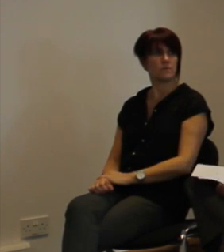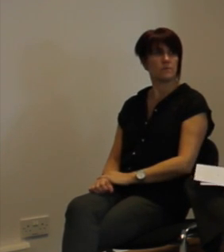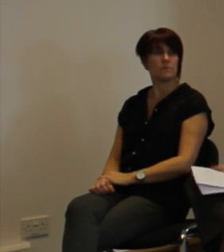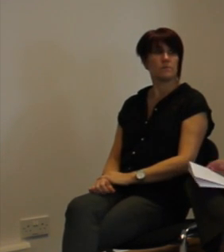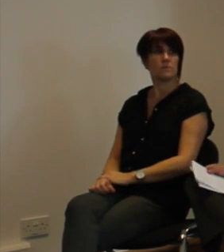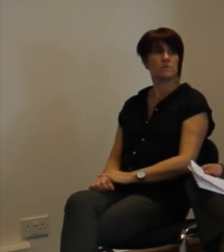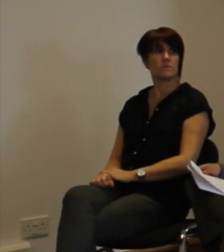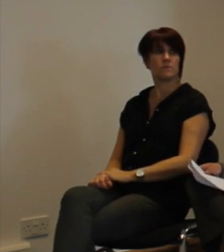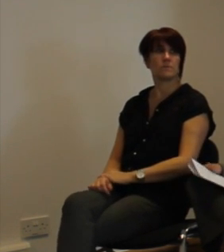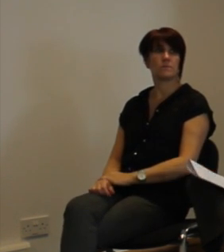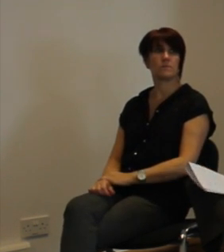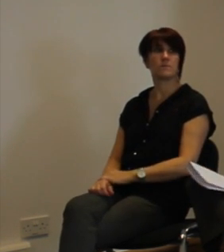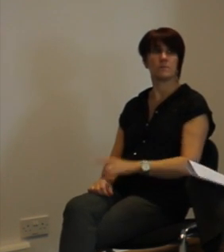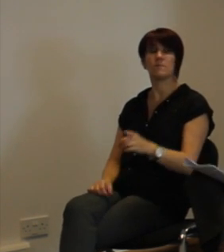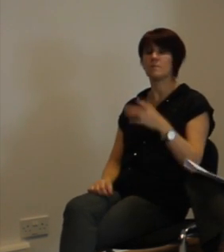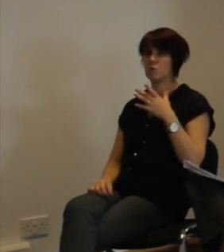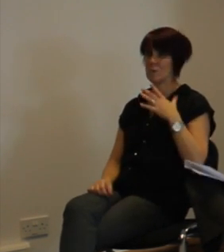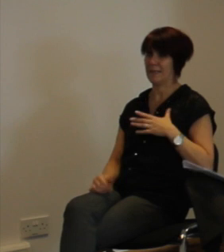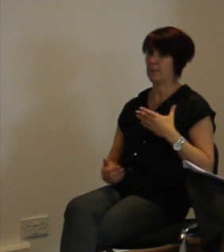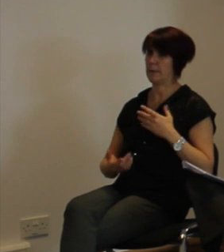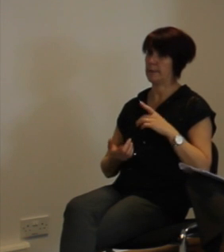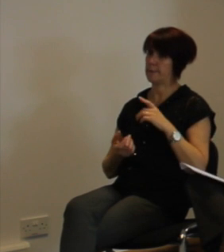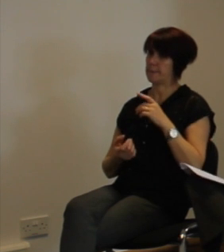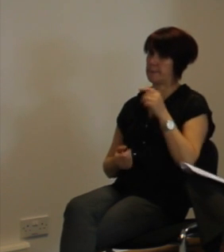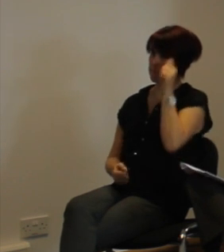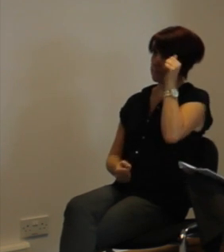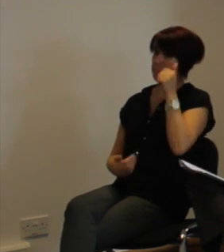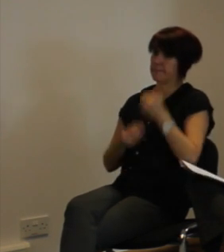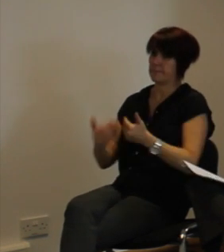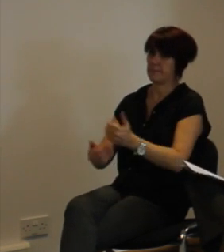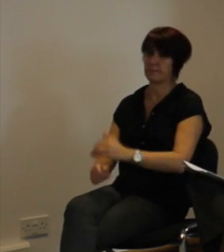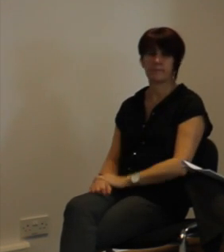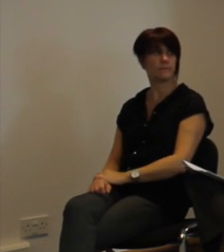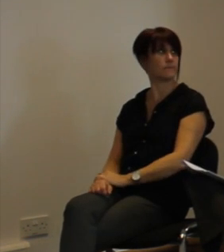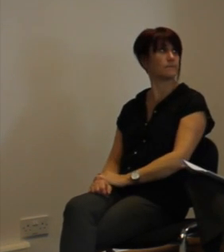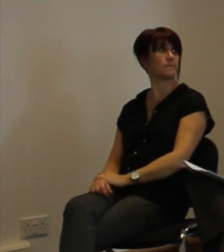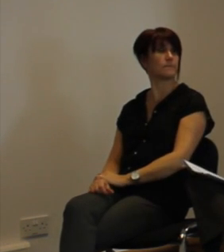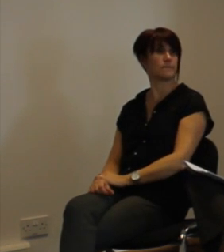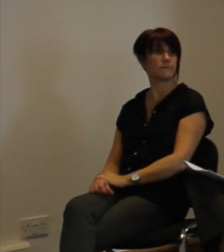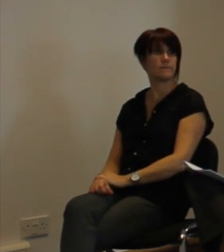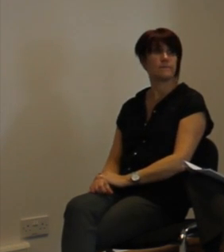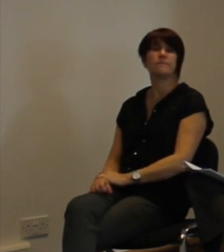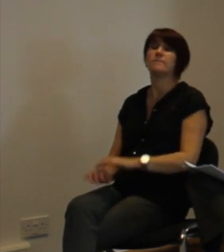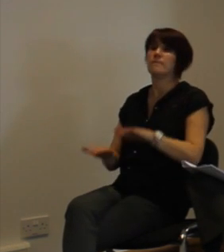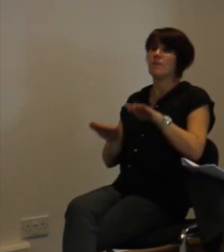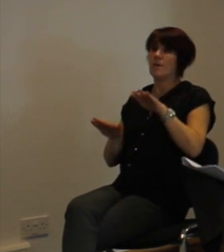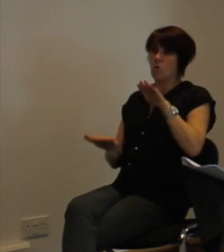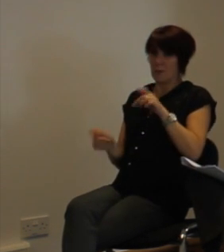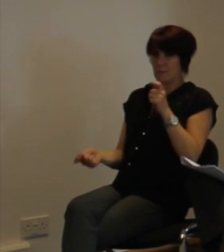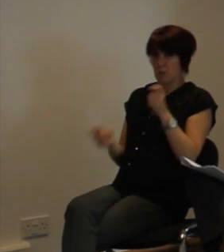need to be very much on the ball with this. Okay, if we're going to apply a reasonable